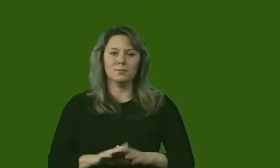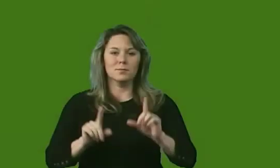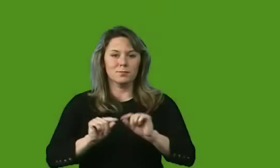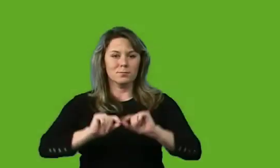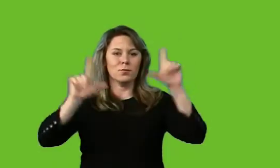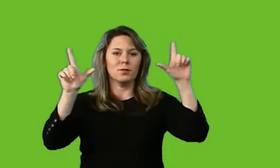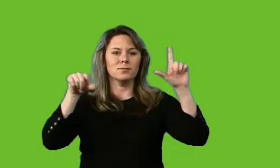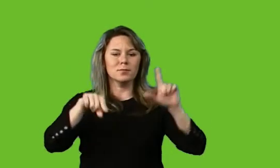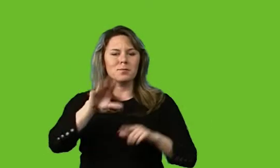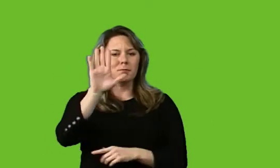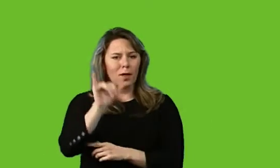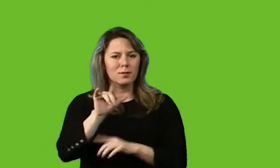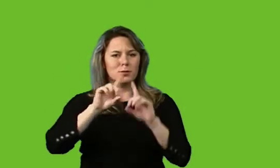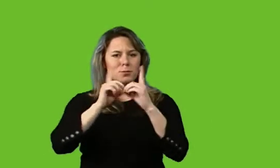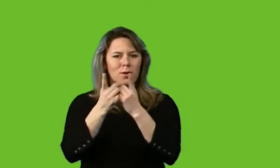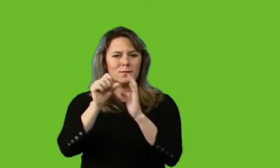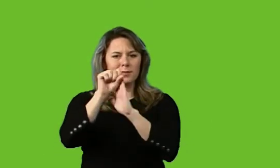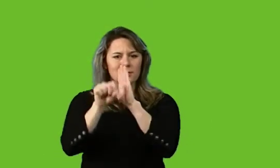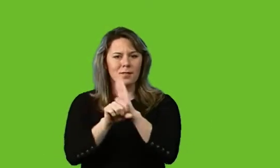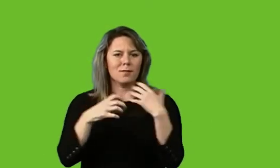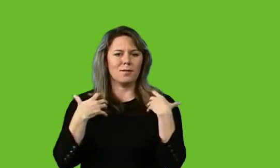Thank you.